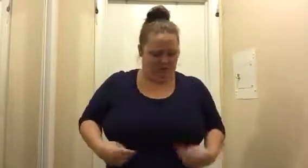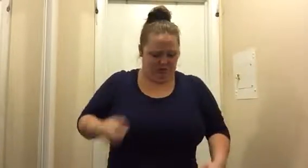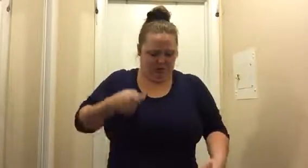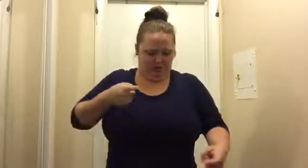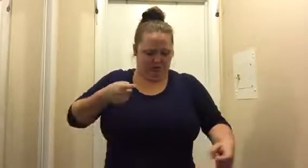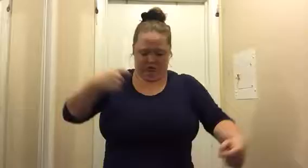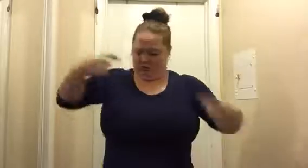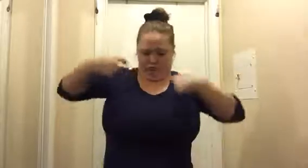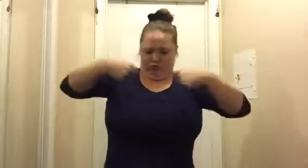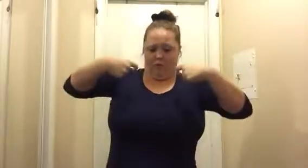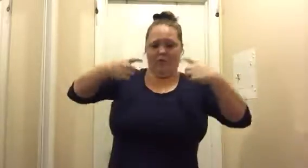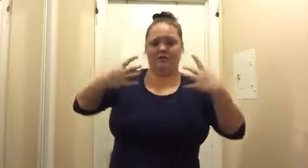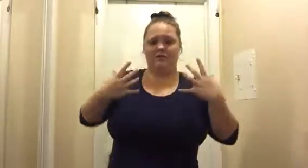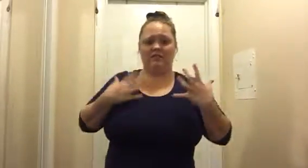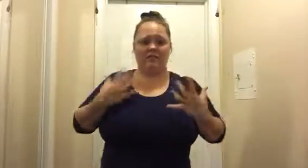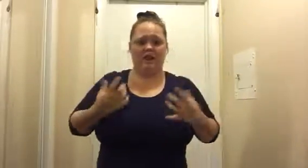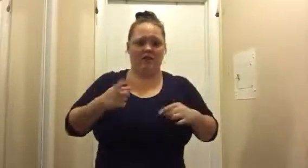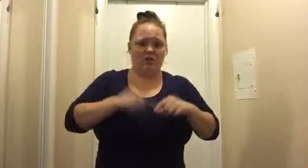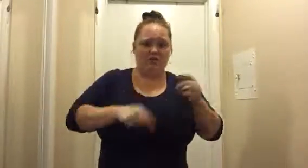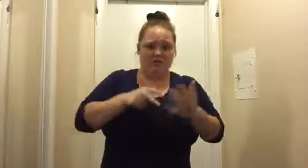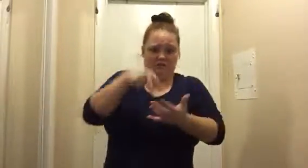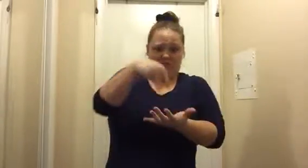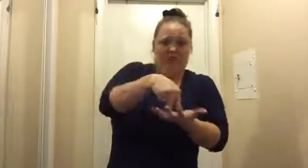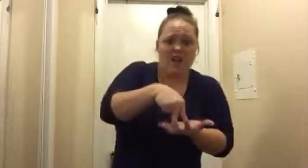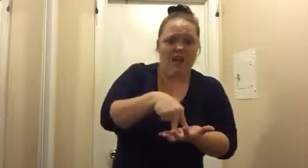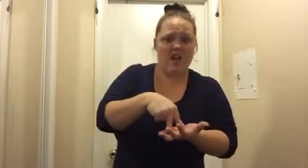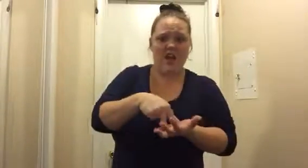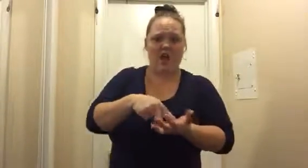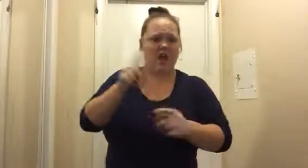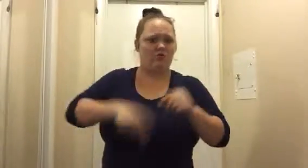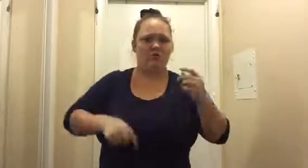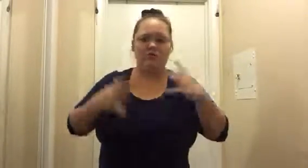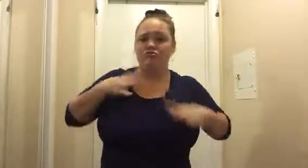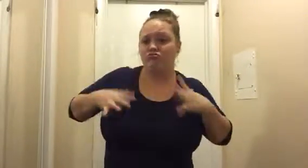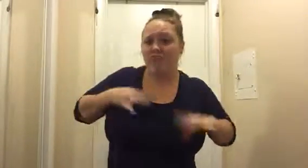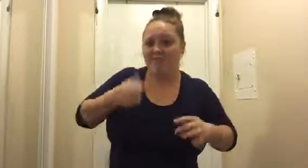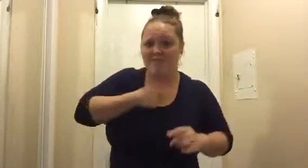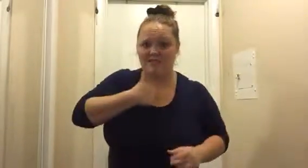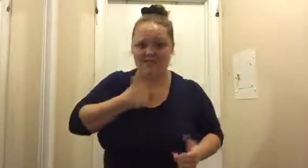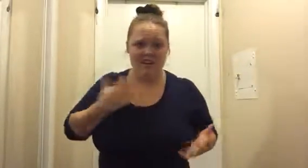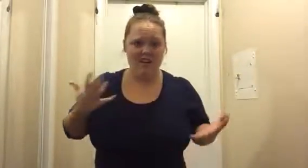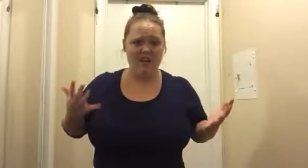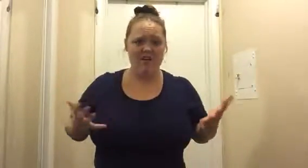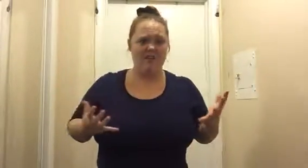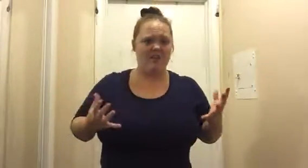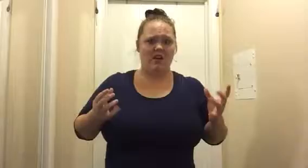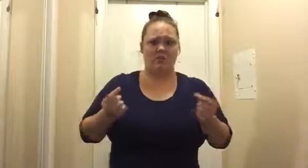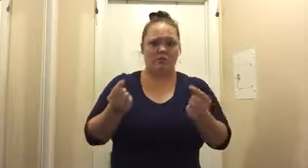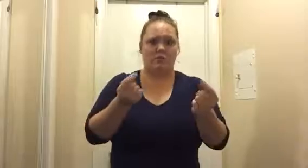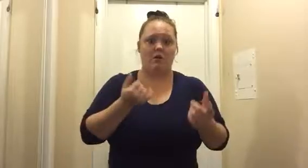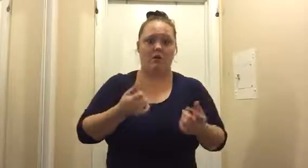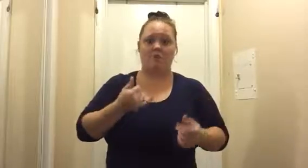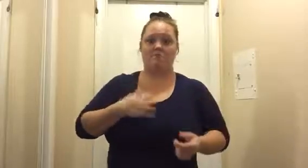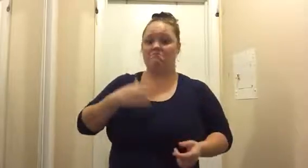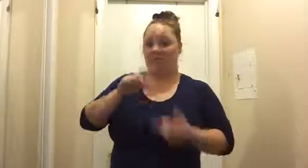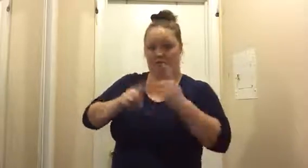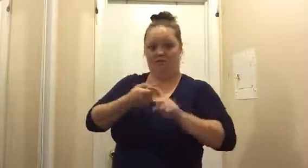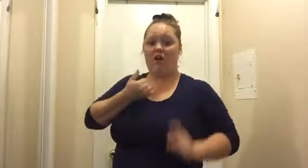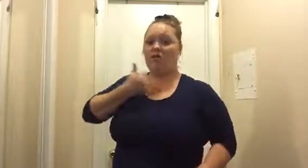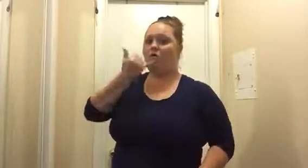controls. I couldn't stand up. I couldn't get dressed. So I called a friend, and she took me to my one